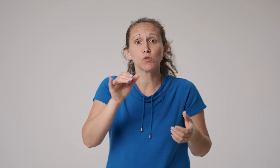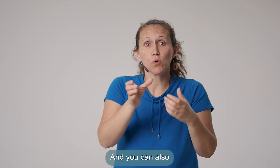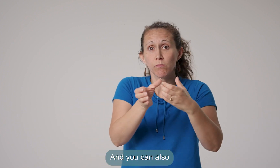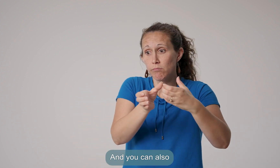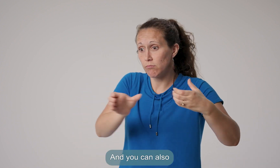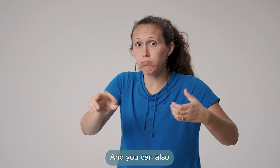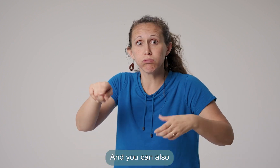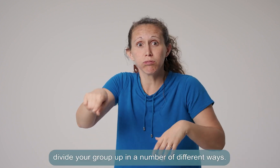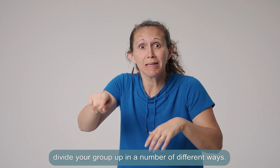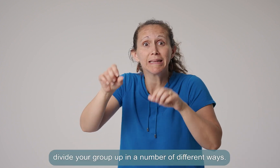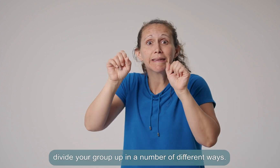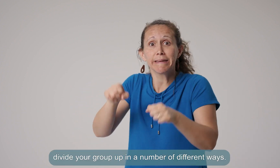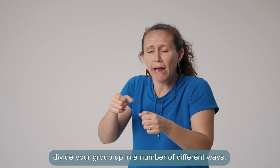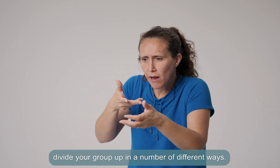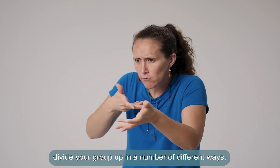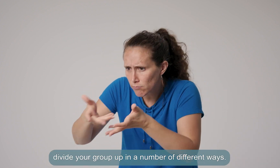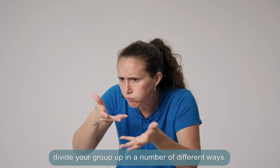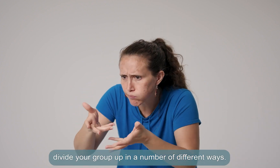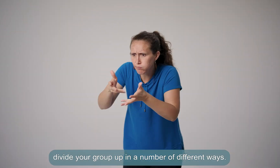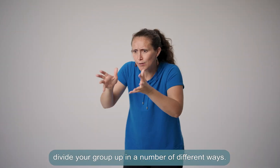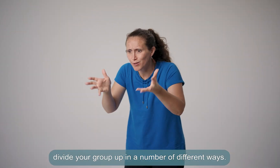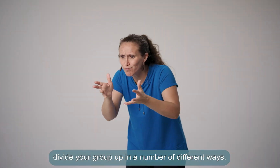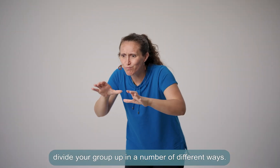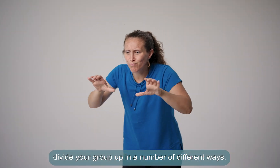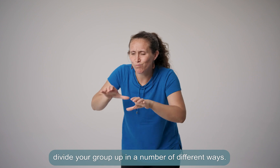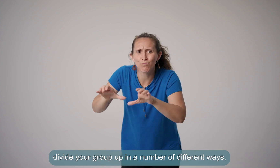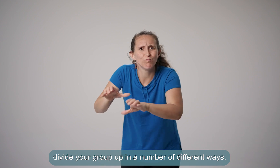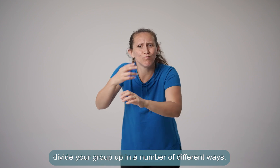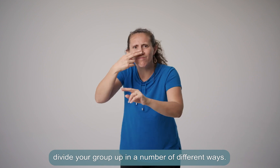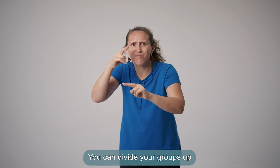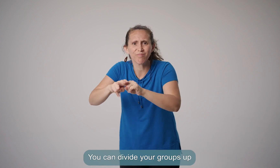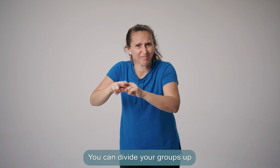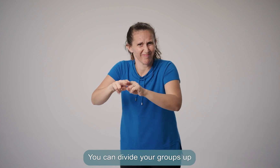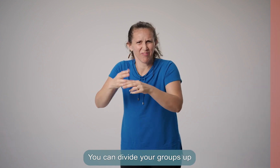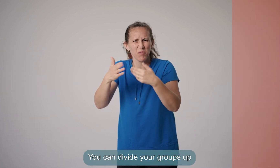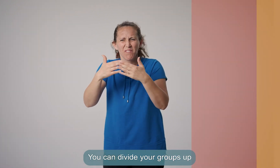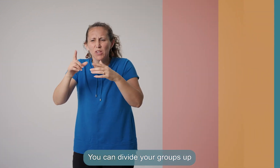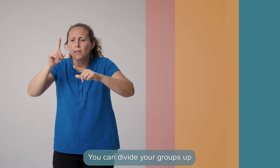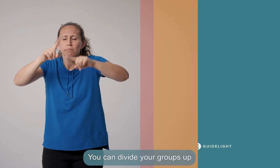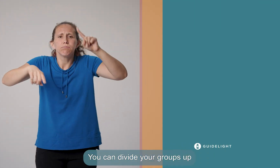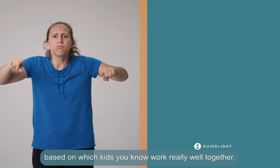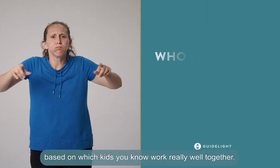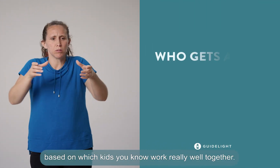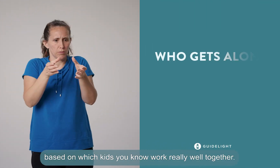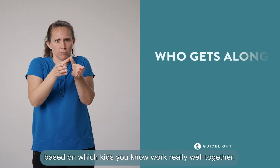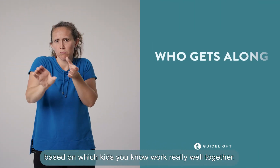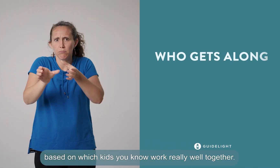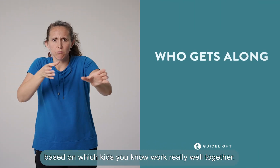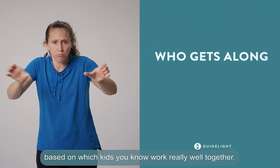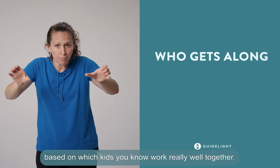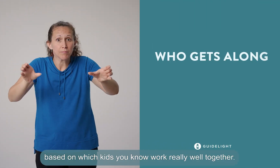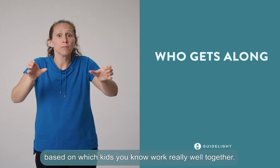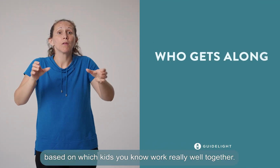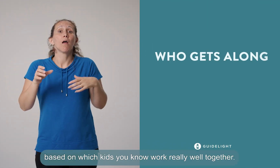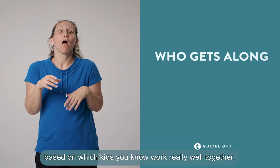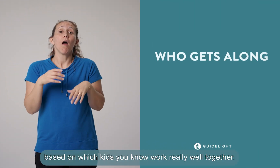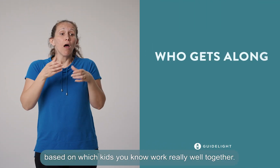And you can also divide your group up in a number of different ways. You can divide your groups up based on which kids you know work really